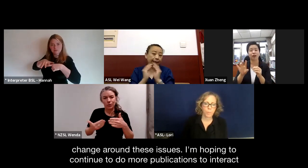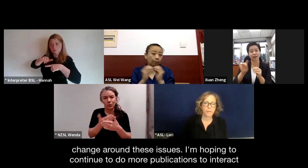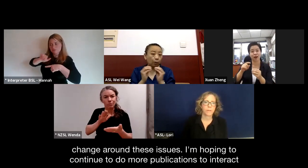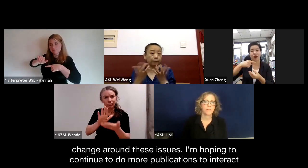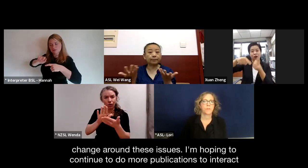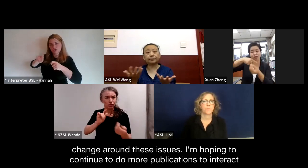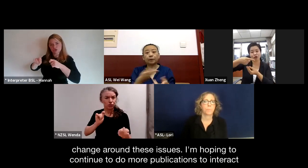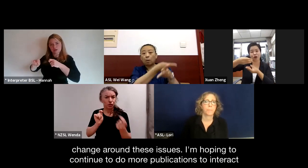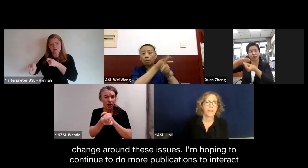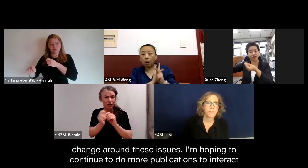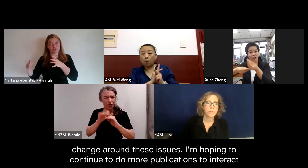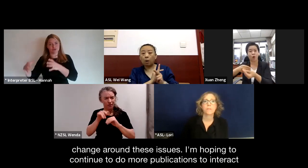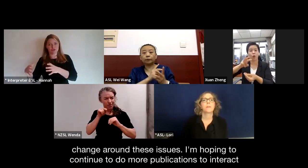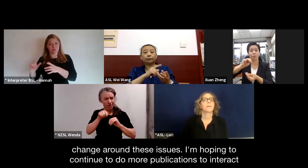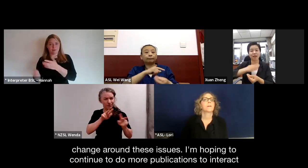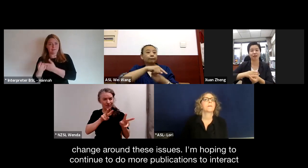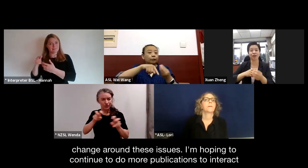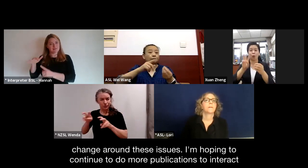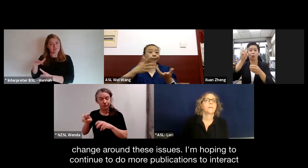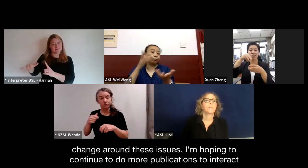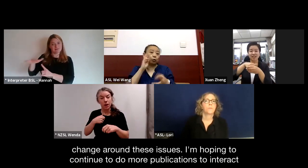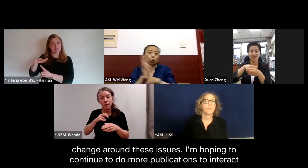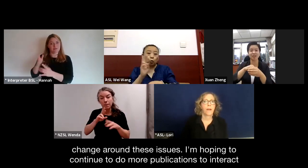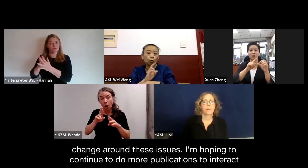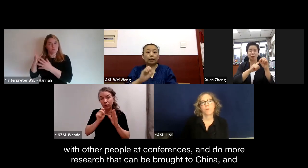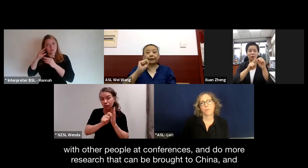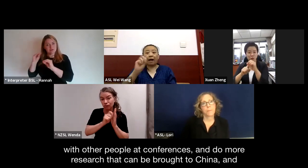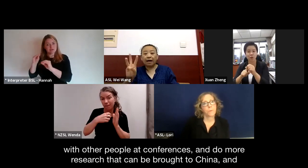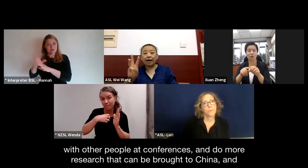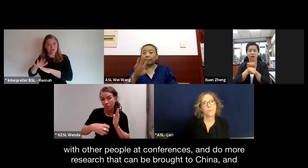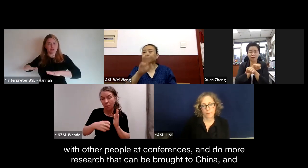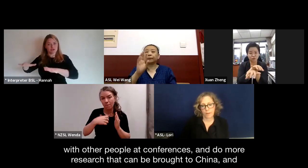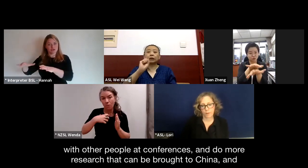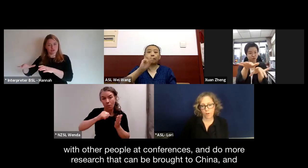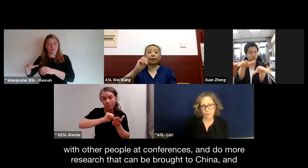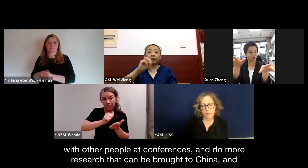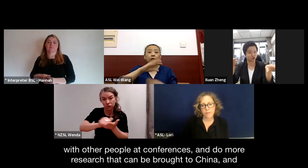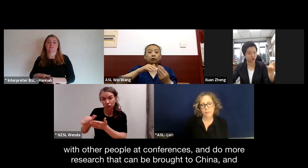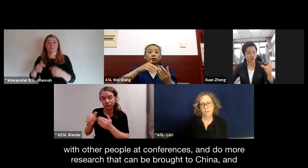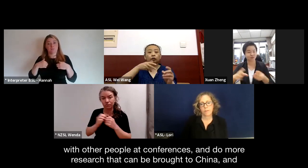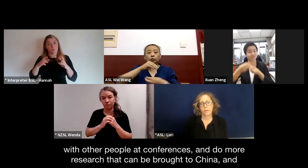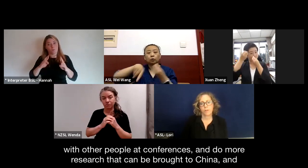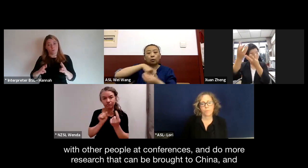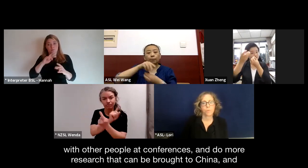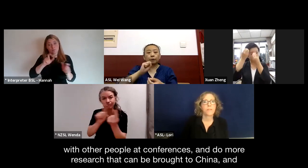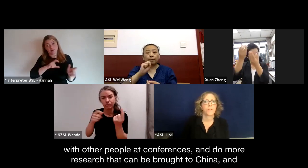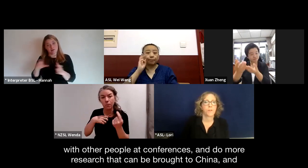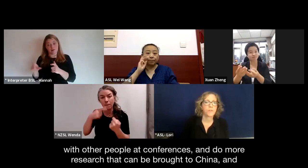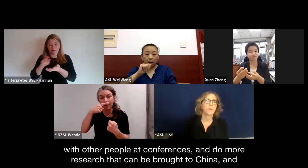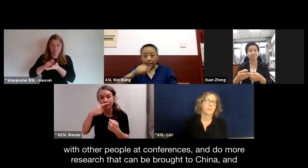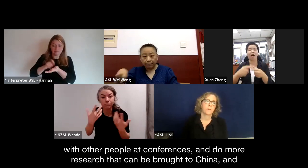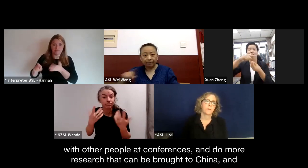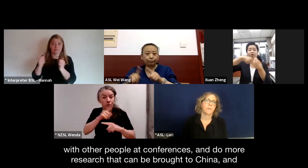I'm hoping to continue to do more publications, to interact with other people at conferences, and do more